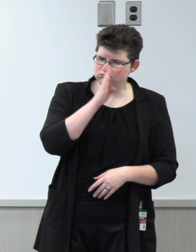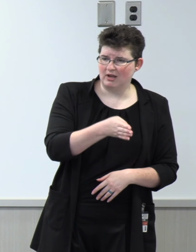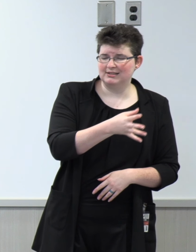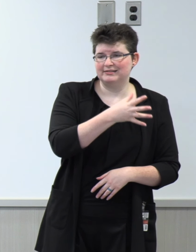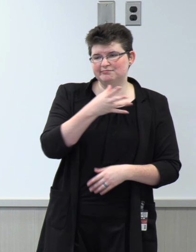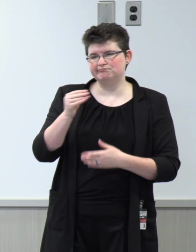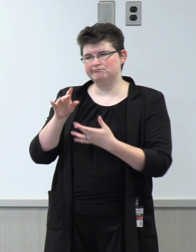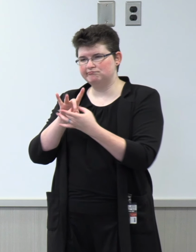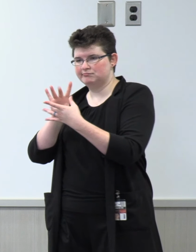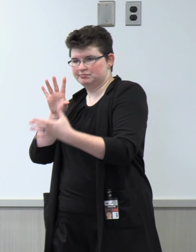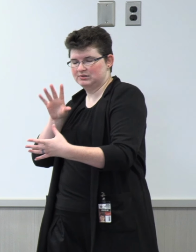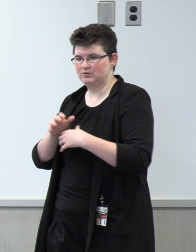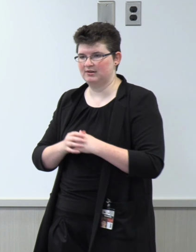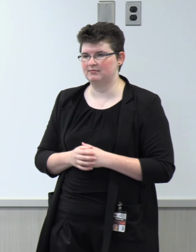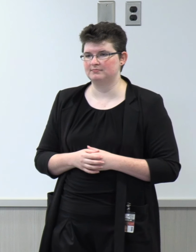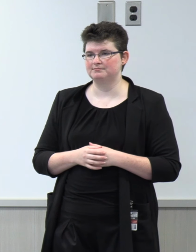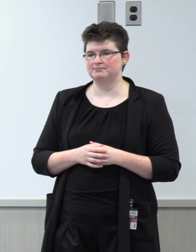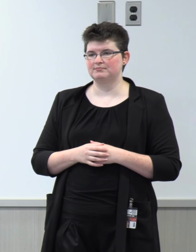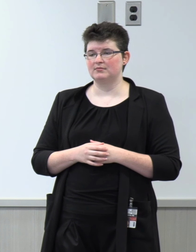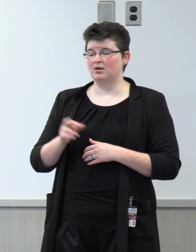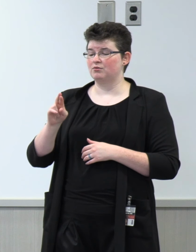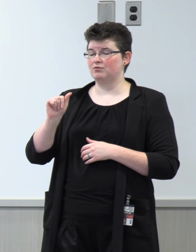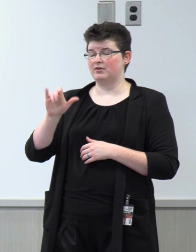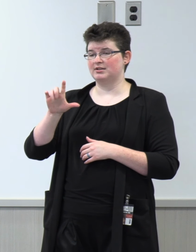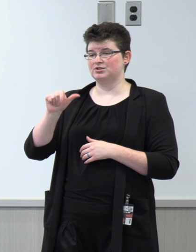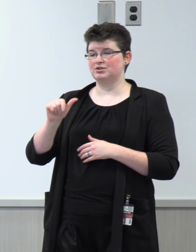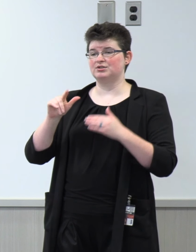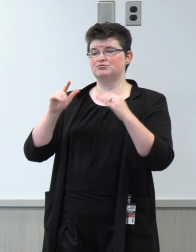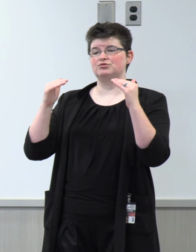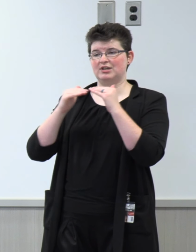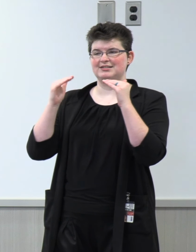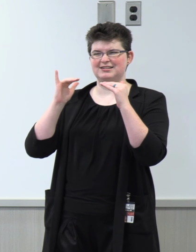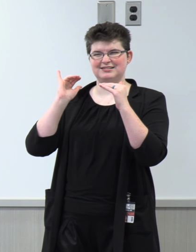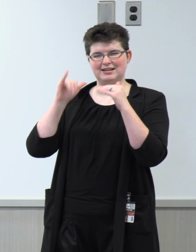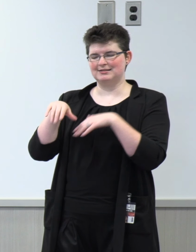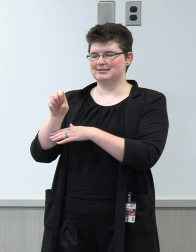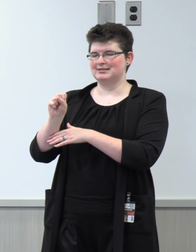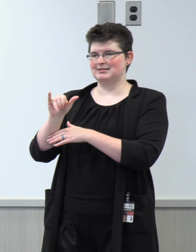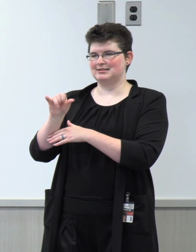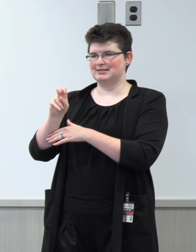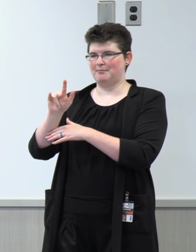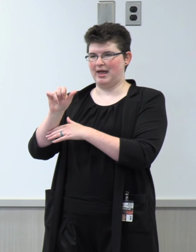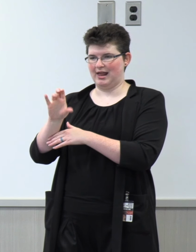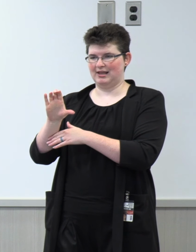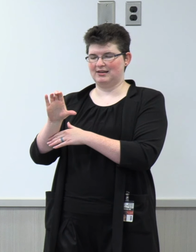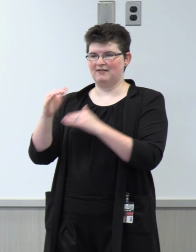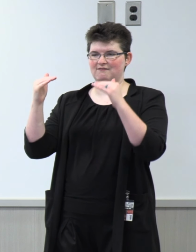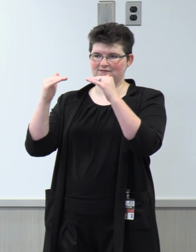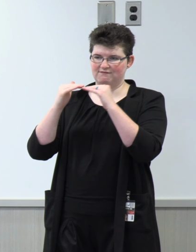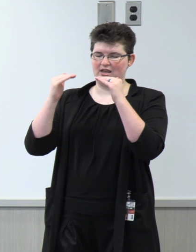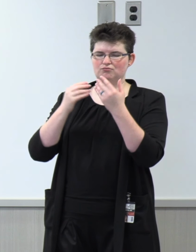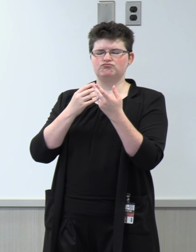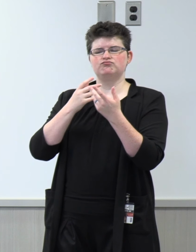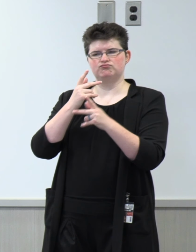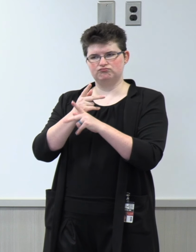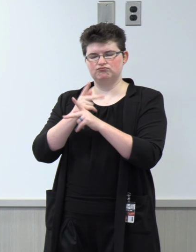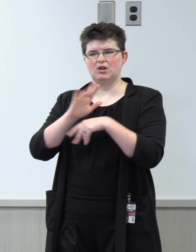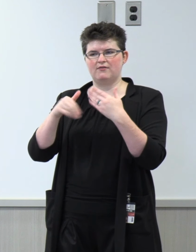indirectly. Whereas racial justice is the systematic, fair treatment of people of all